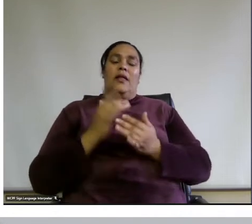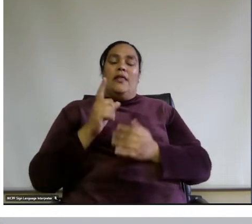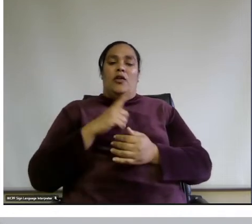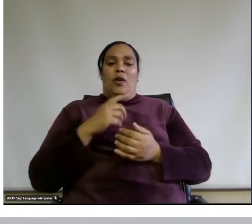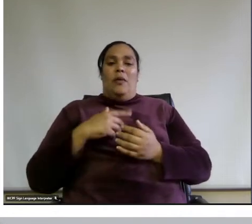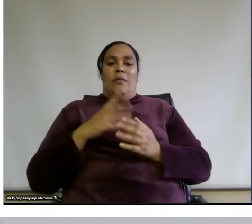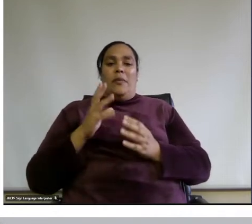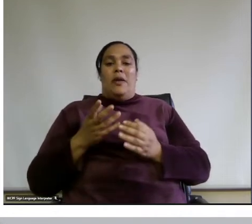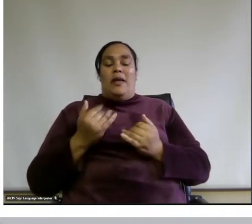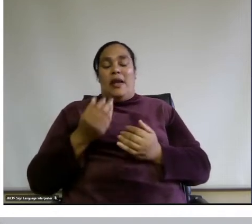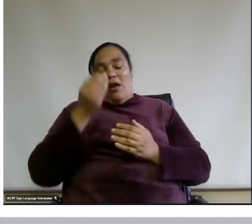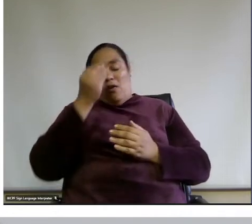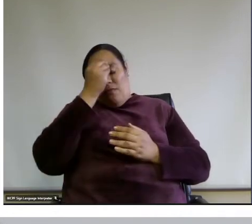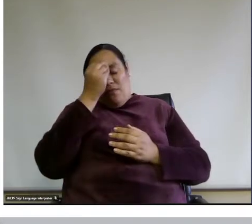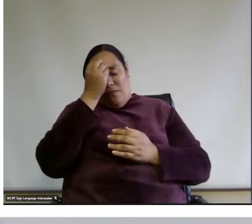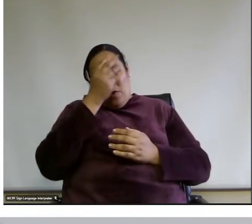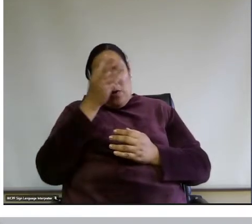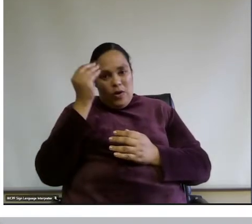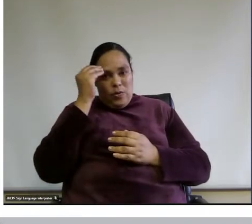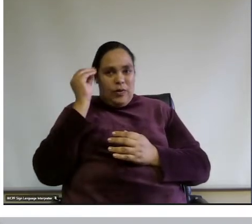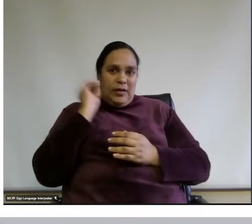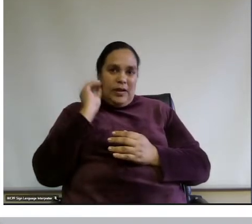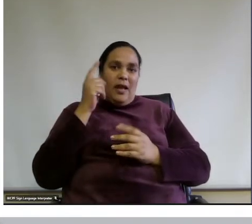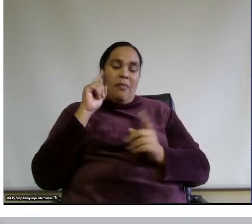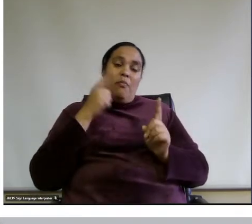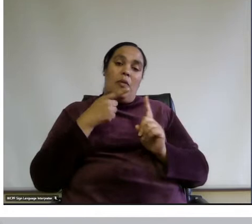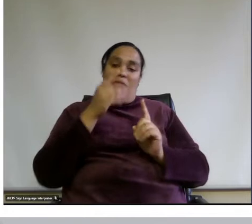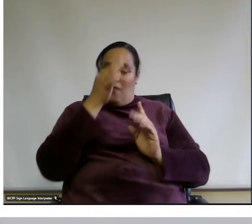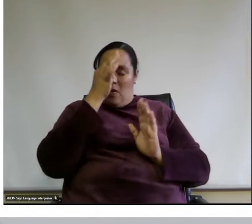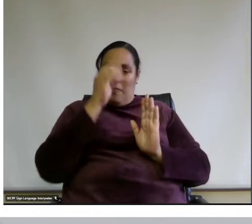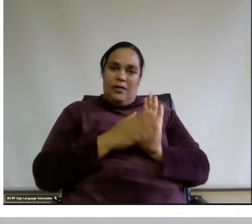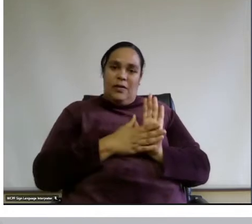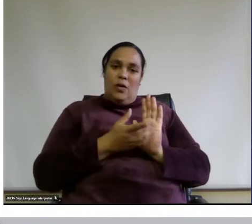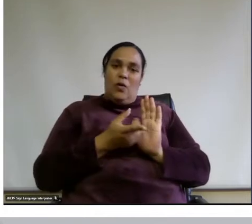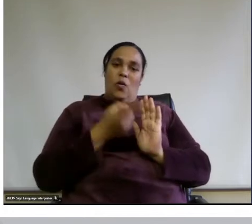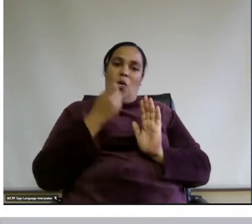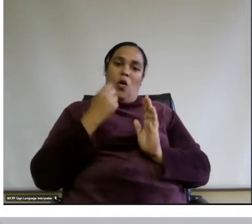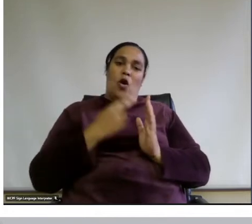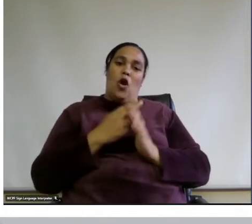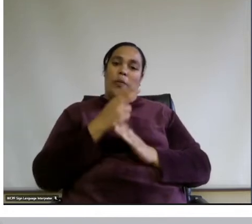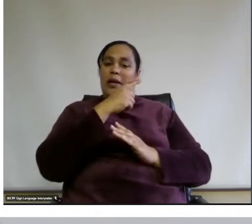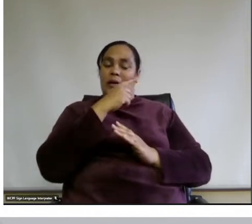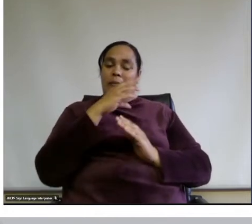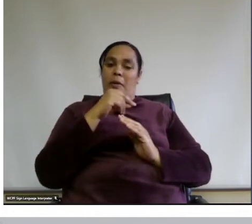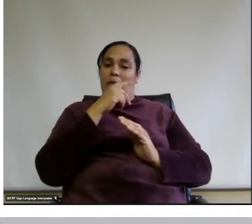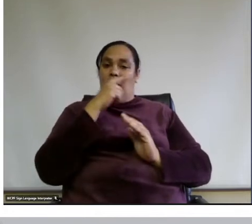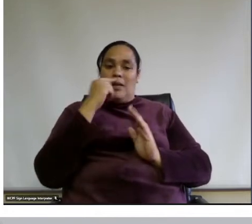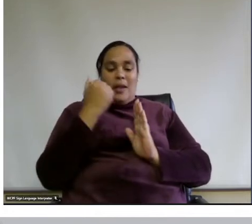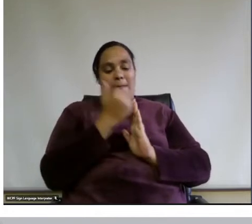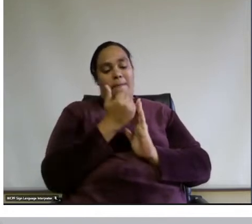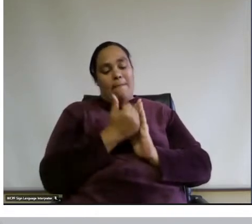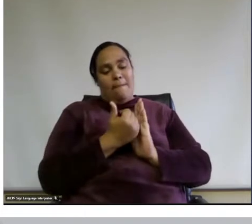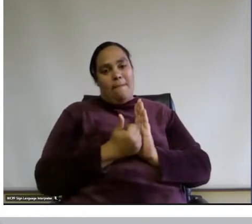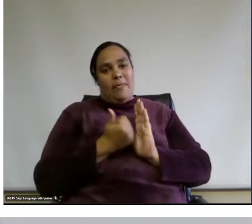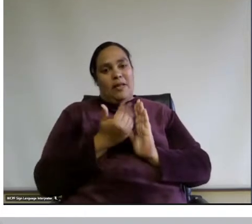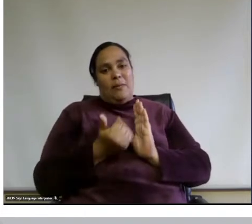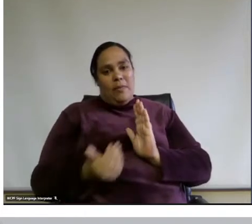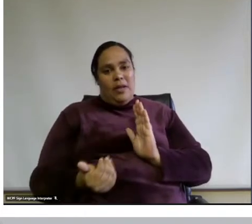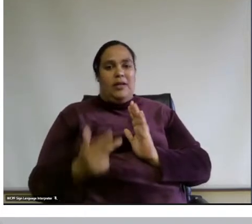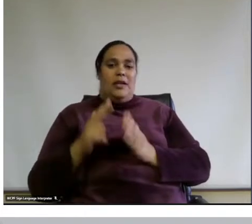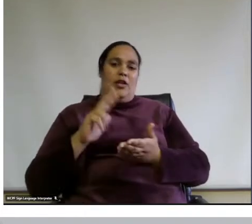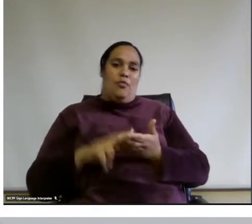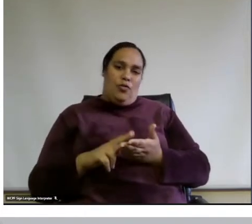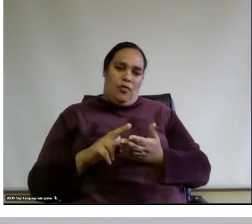just for noting and for the purposes of the minutes, call out the honourable members whose names have accordingly been submitted and